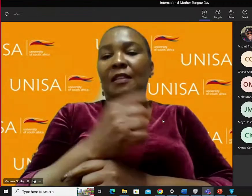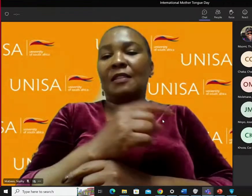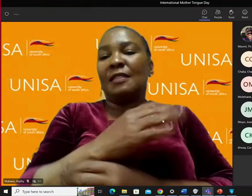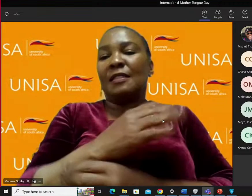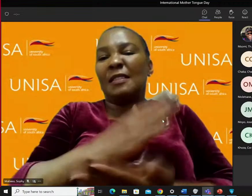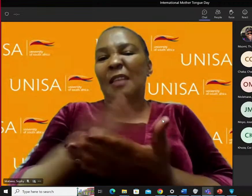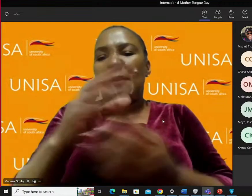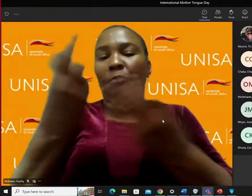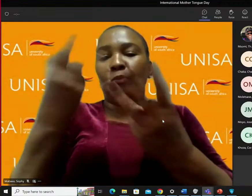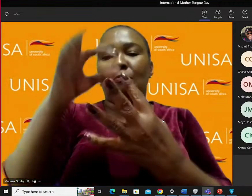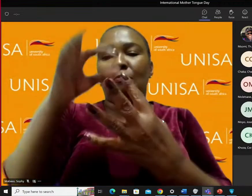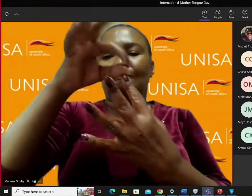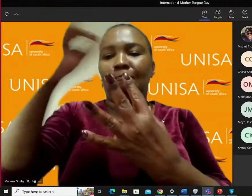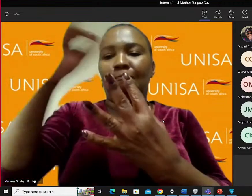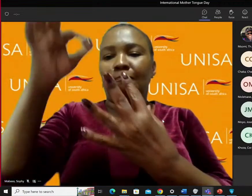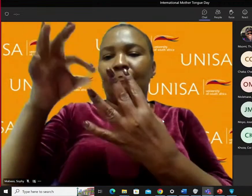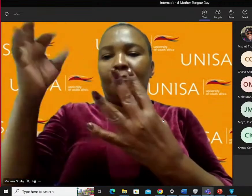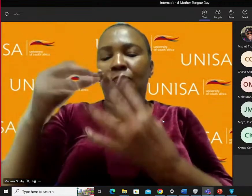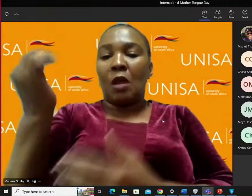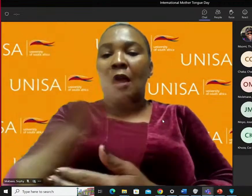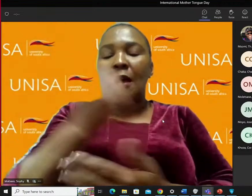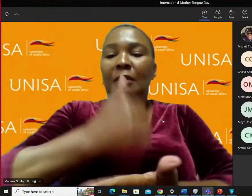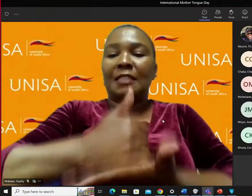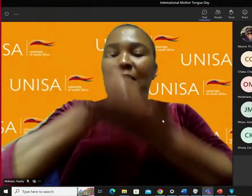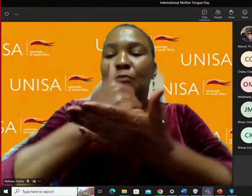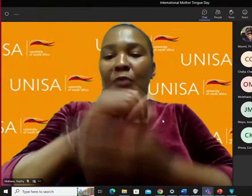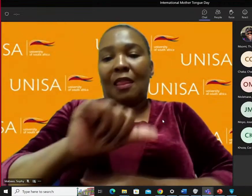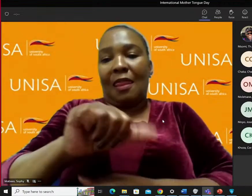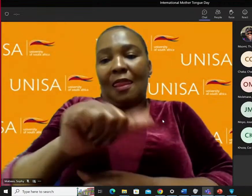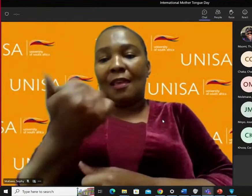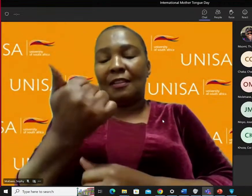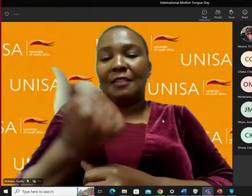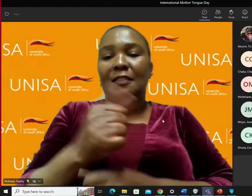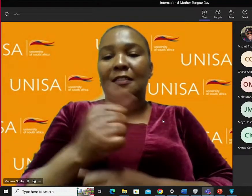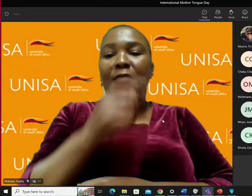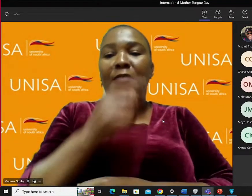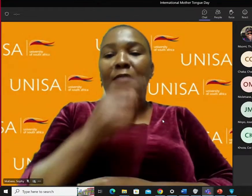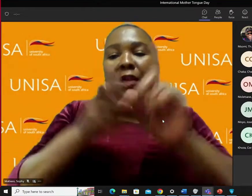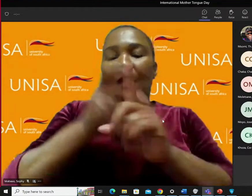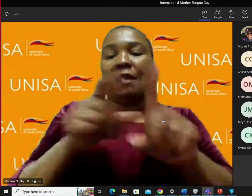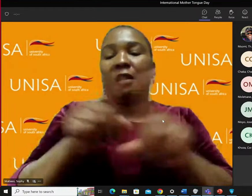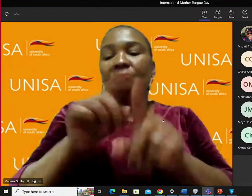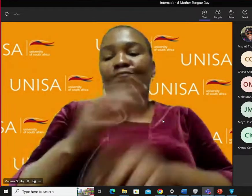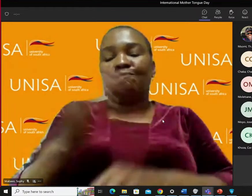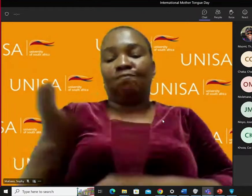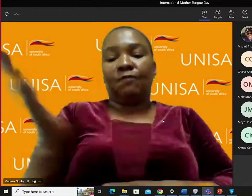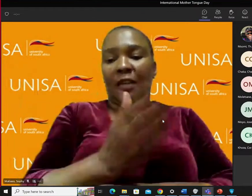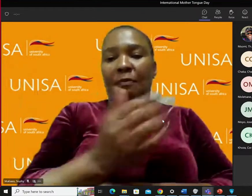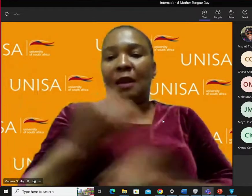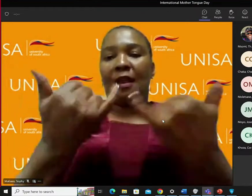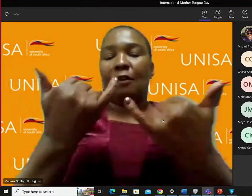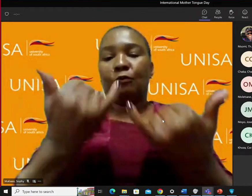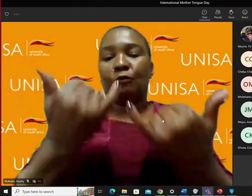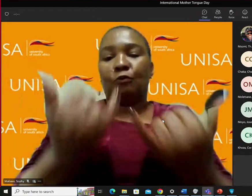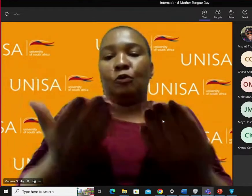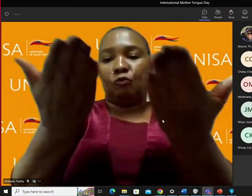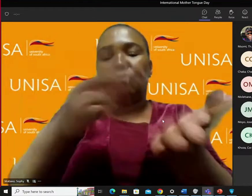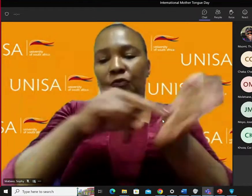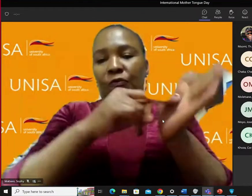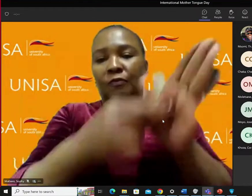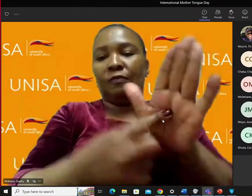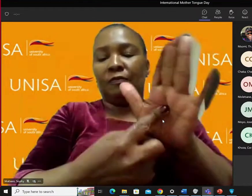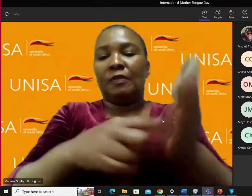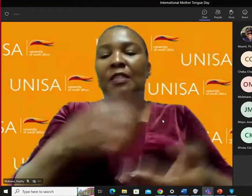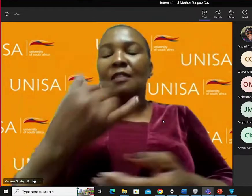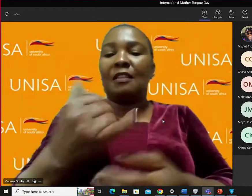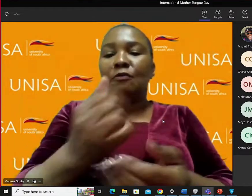selected to come and support the next speaker. So as the speaker comes to the podium, those who will be assisting the speaker,